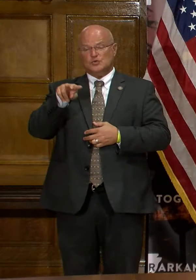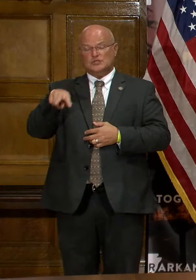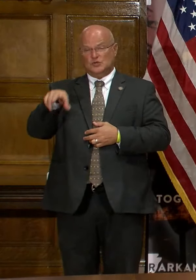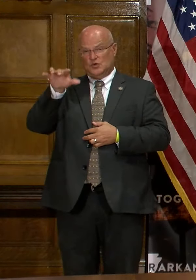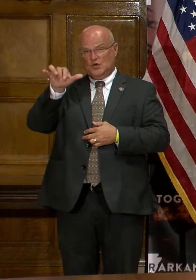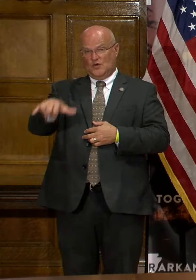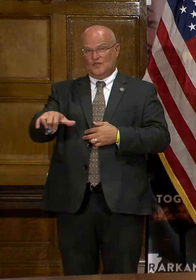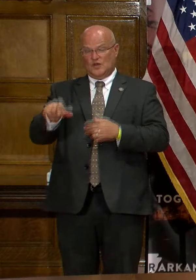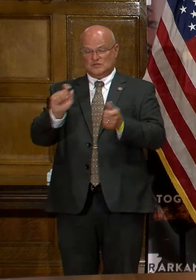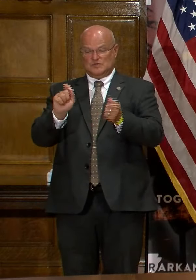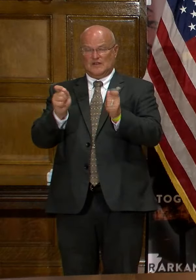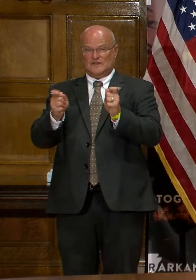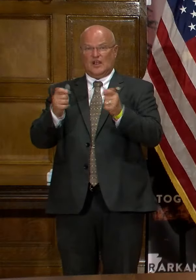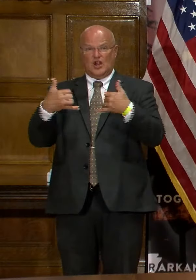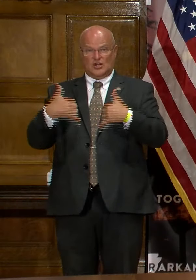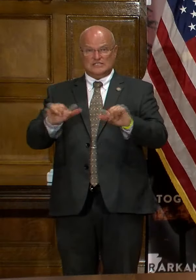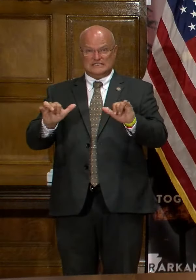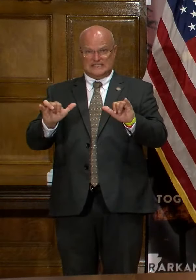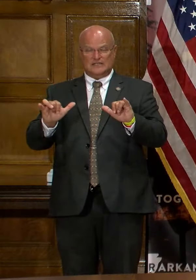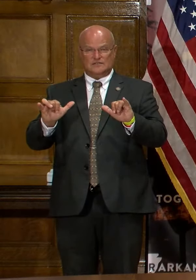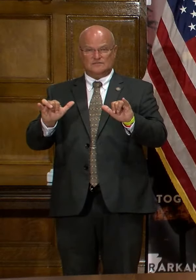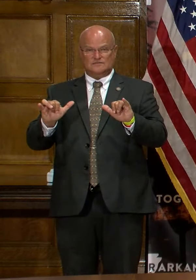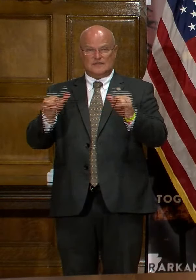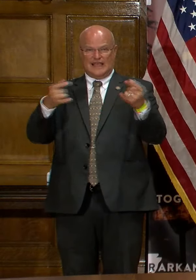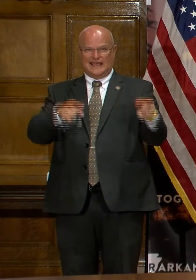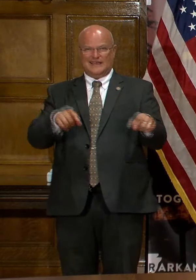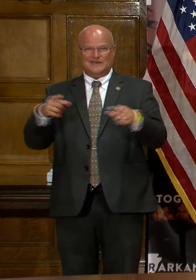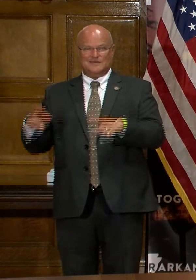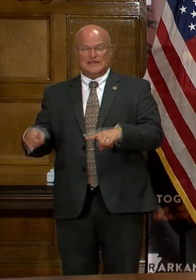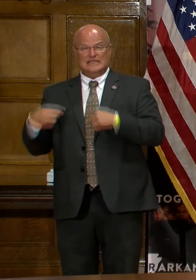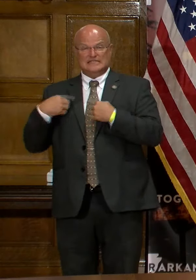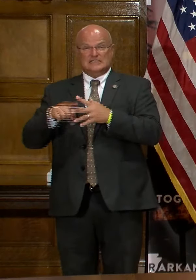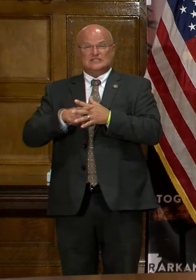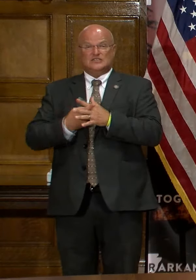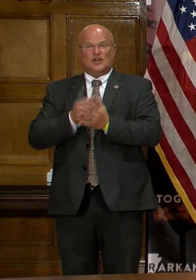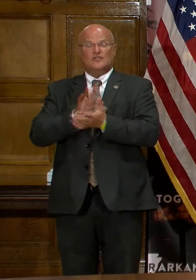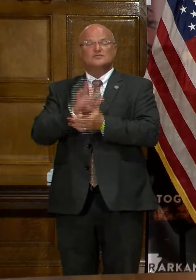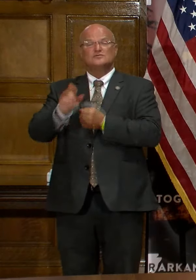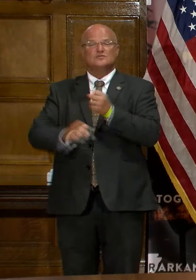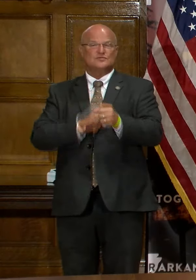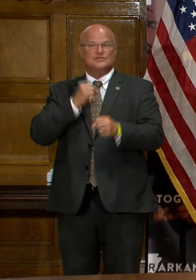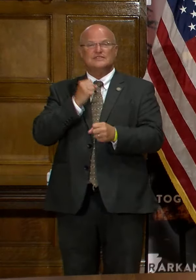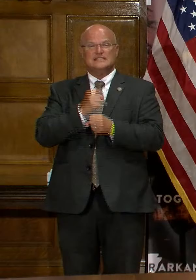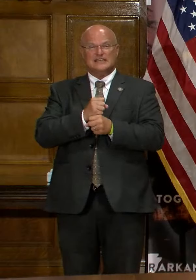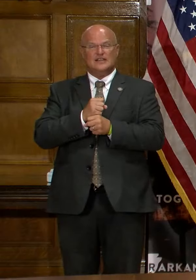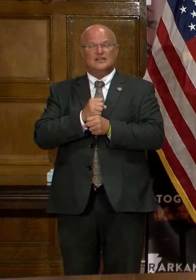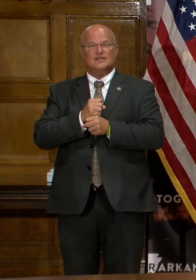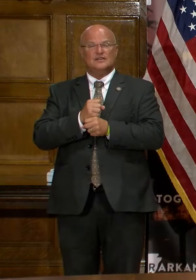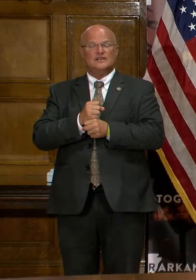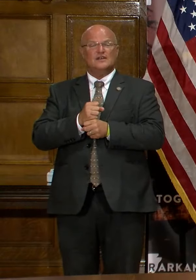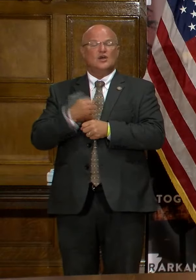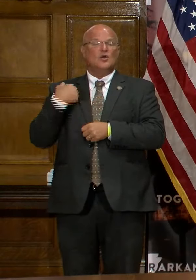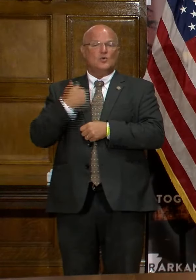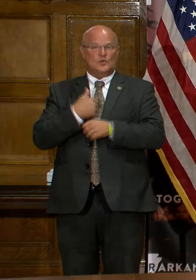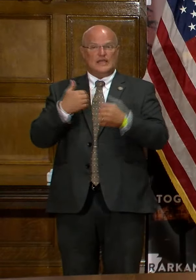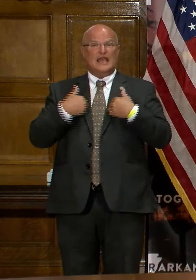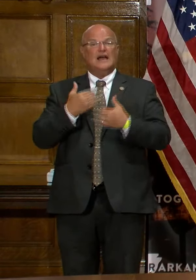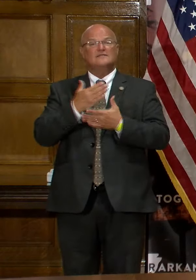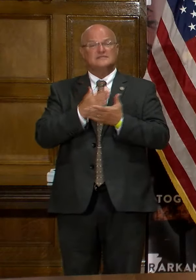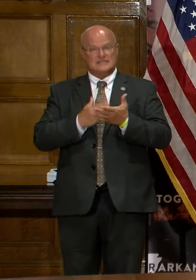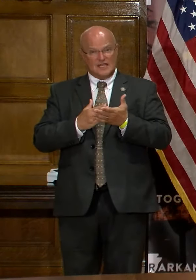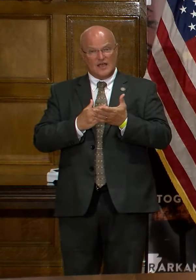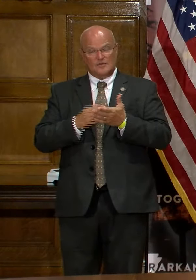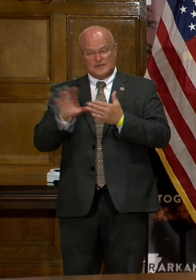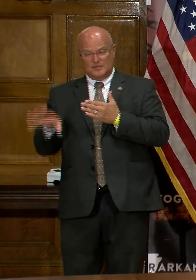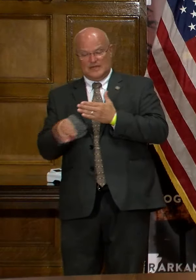22 of those modifications are still ongoing. So since the start of the school year, we do have some that have